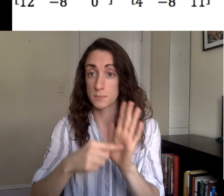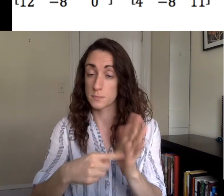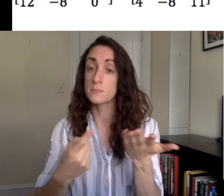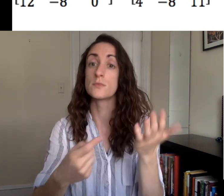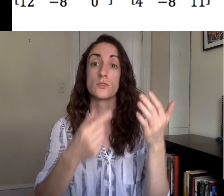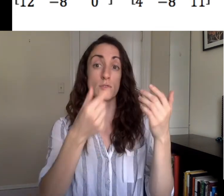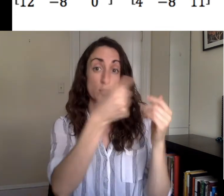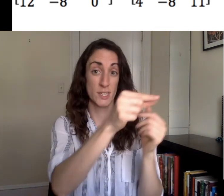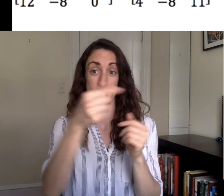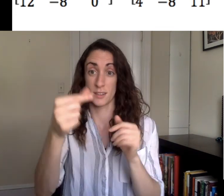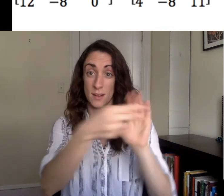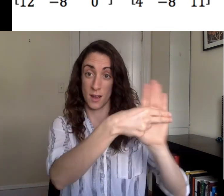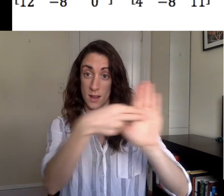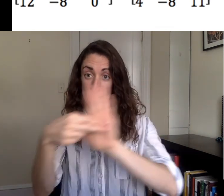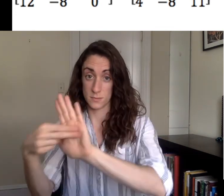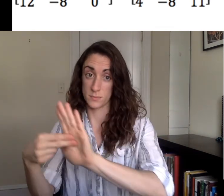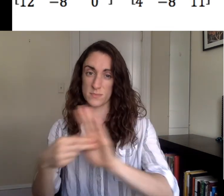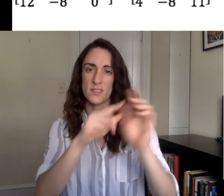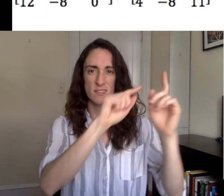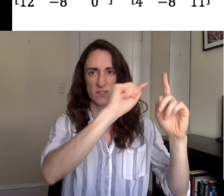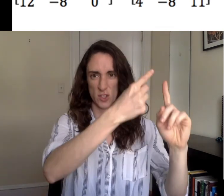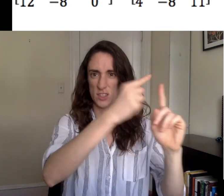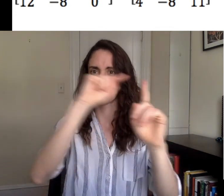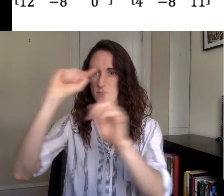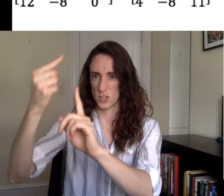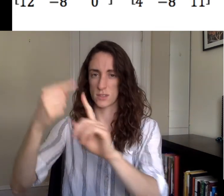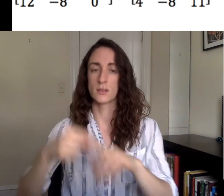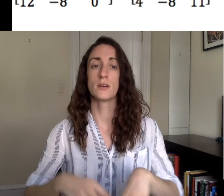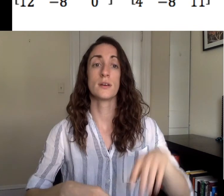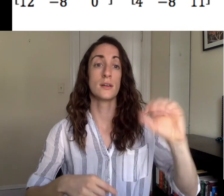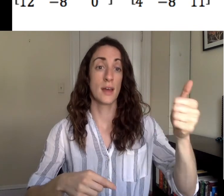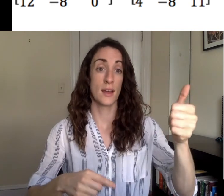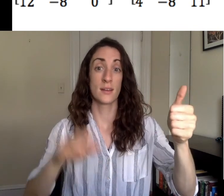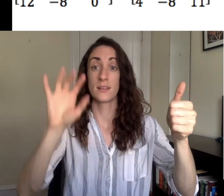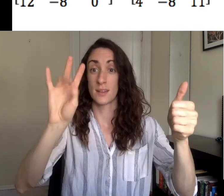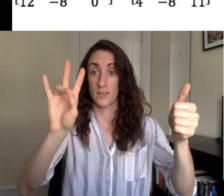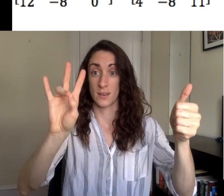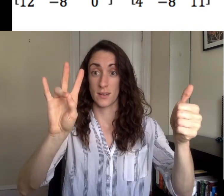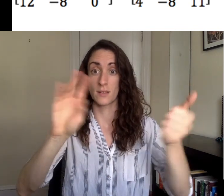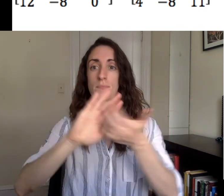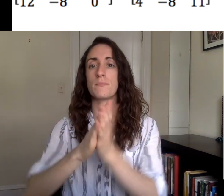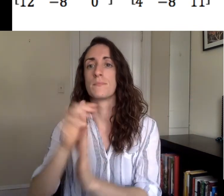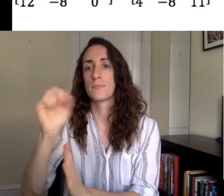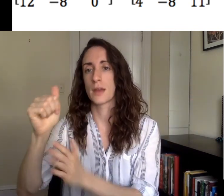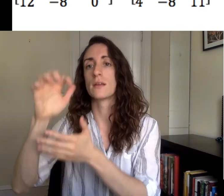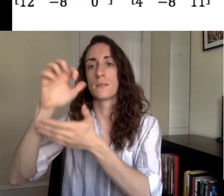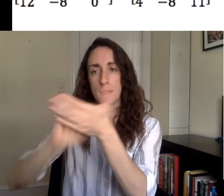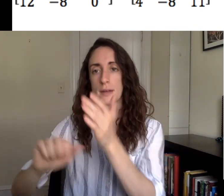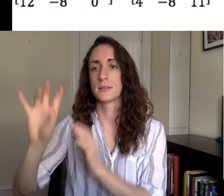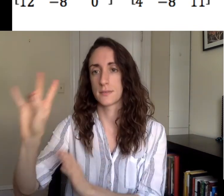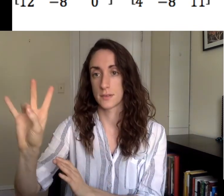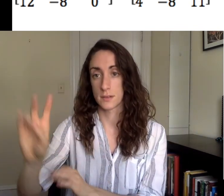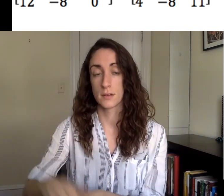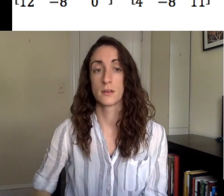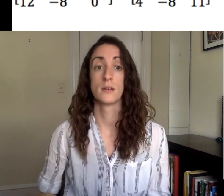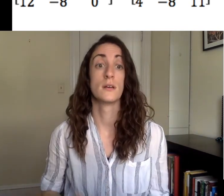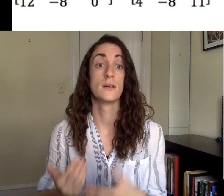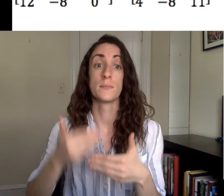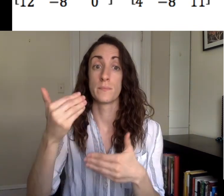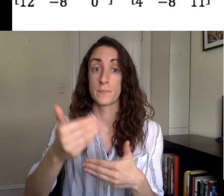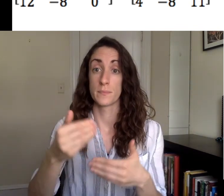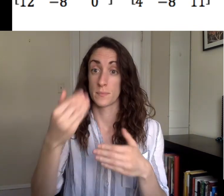example, we've got our green highlighted elements, 10 and 7, so we'll have 10 minus 7 in the final matrix. 7